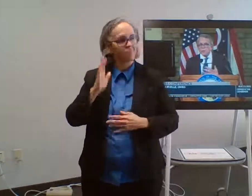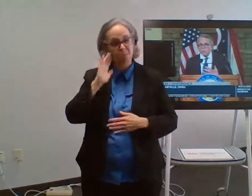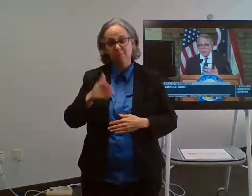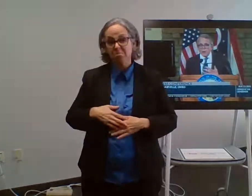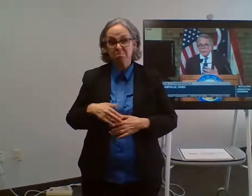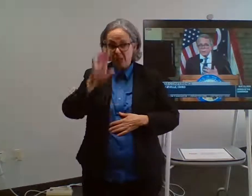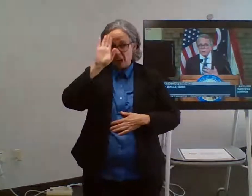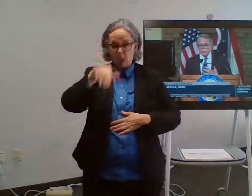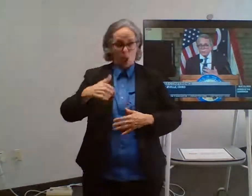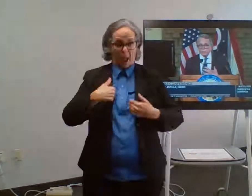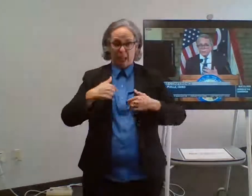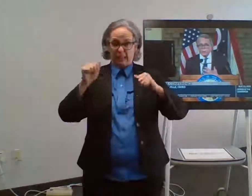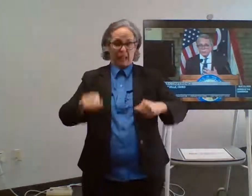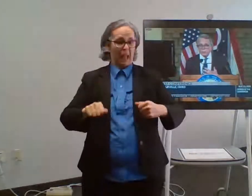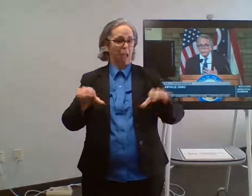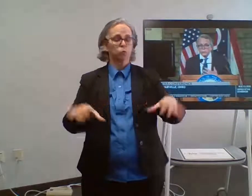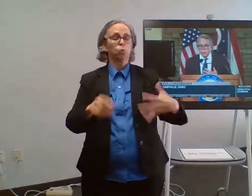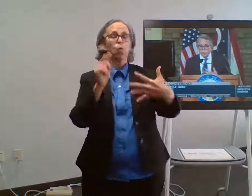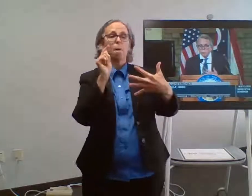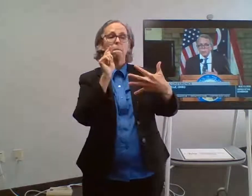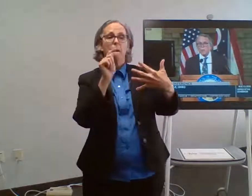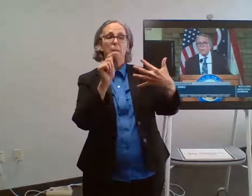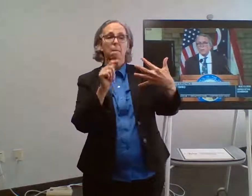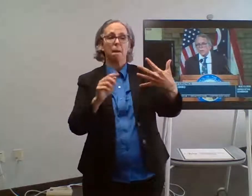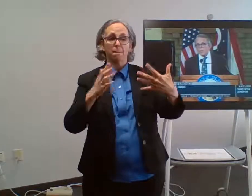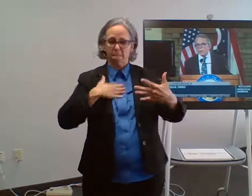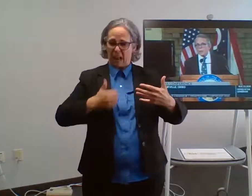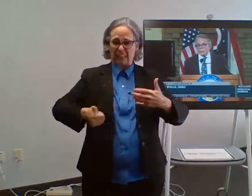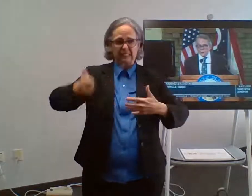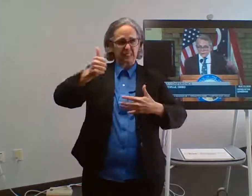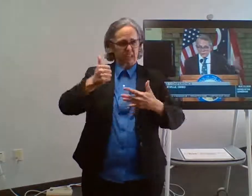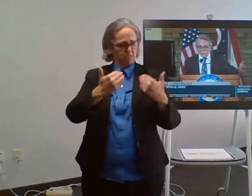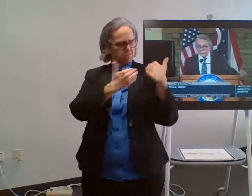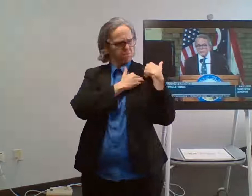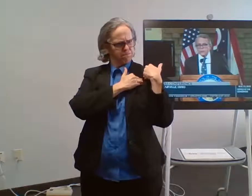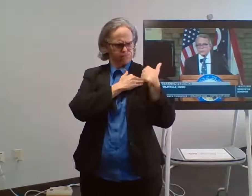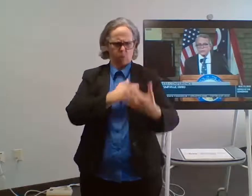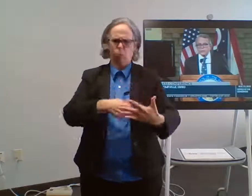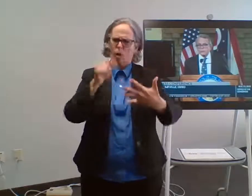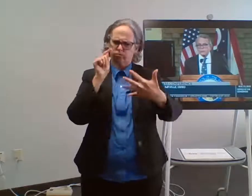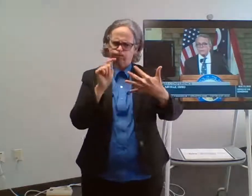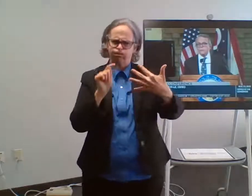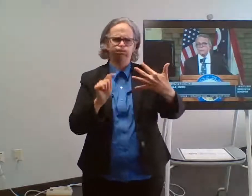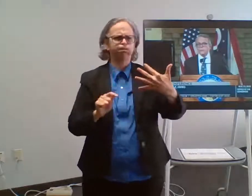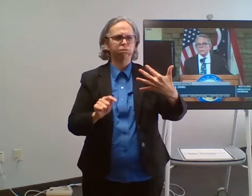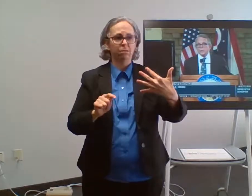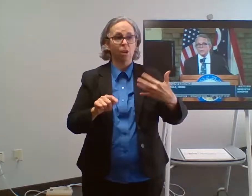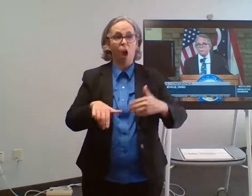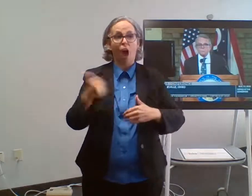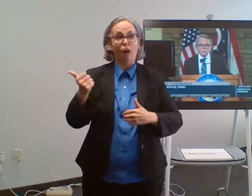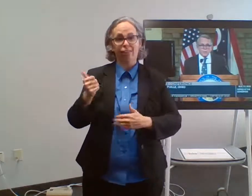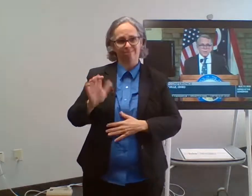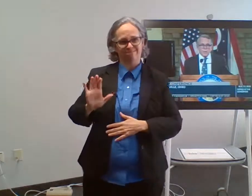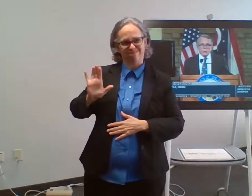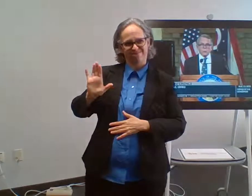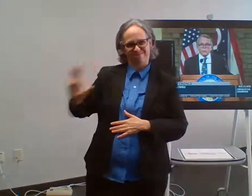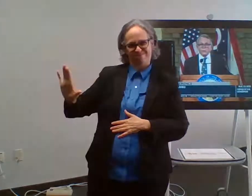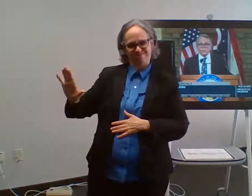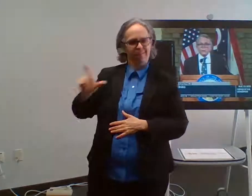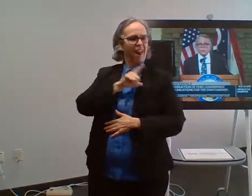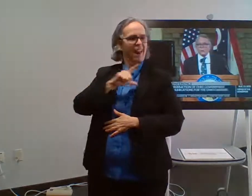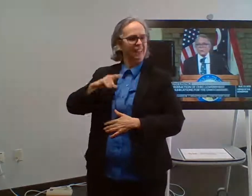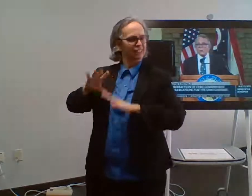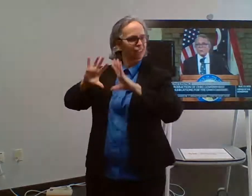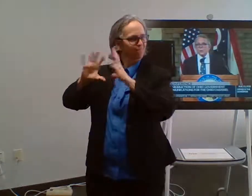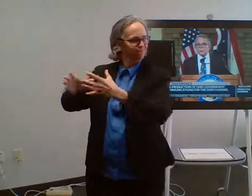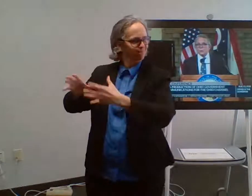in the executive branch, and we will do, and we'll continue to do more. And there's things that the General Assembly can do as well. We look forward